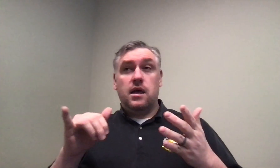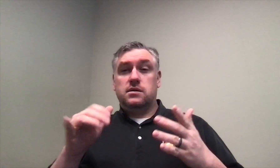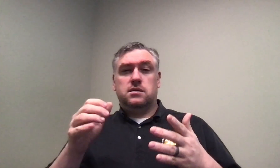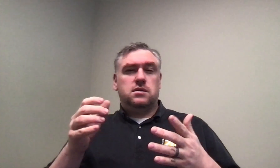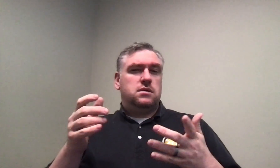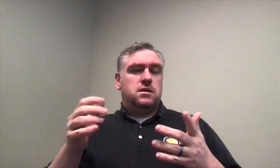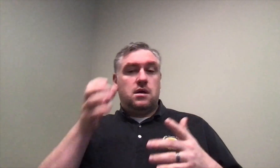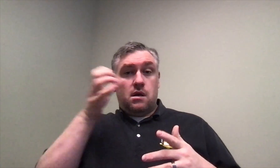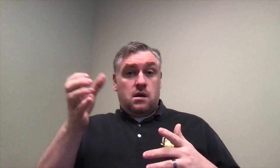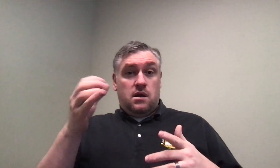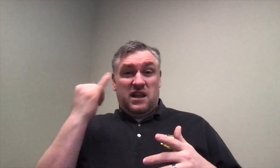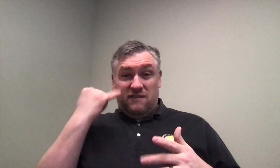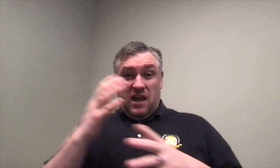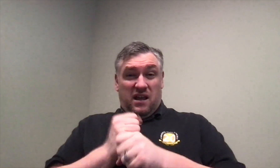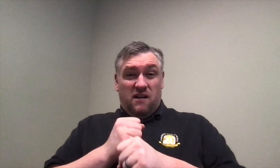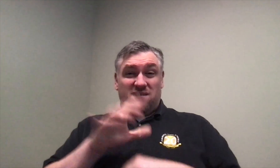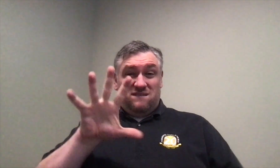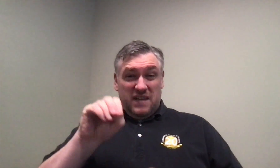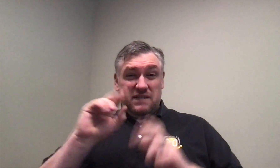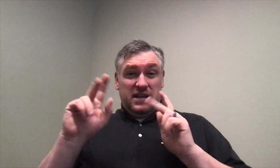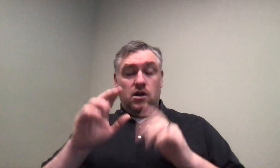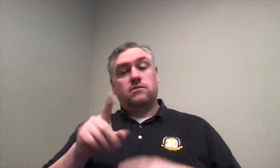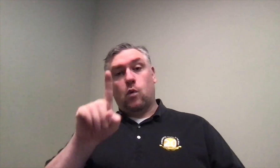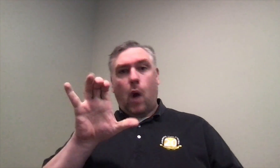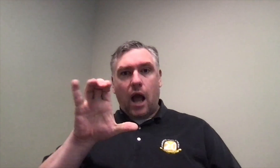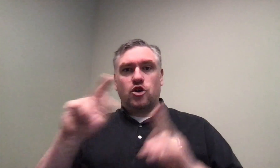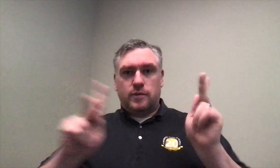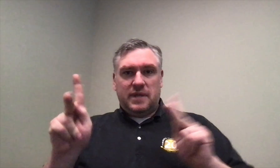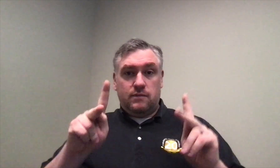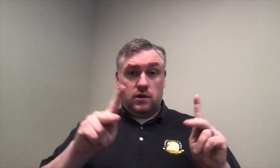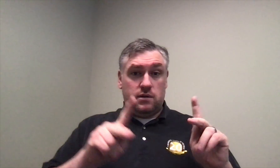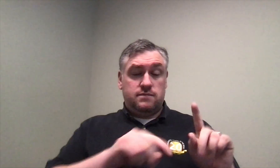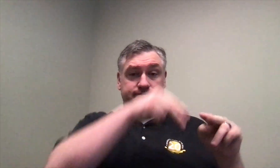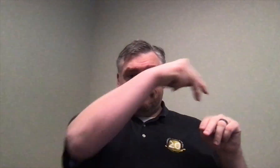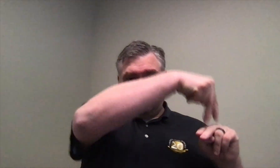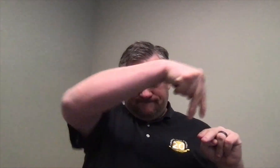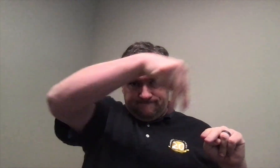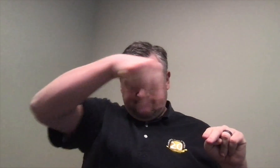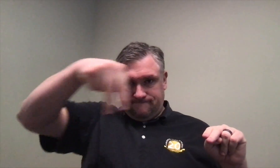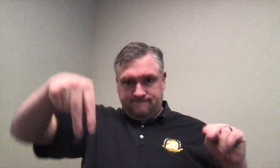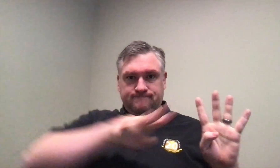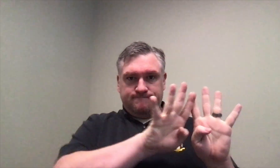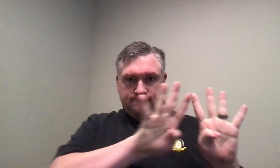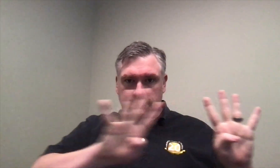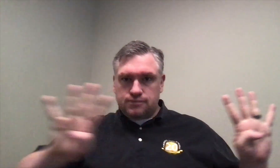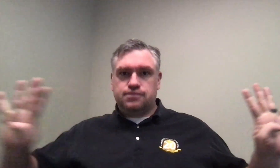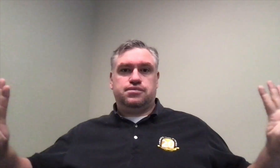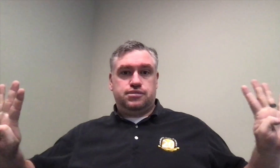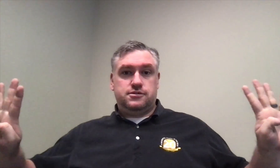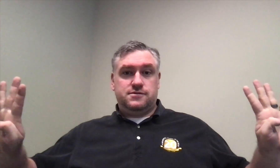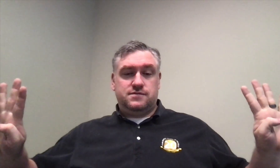So that's really kind of a concept like if you get 100 people and you line them up in a